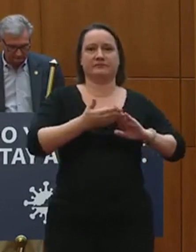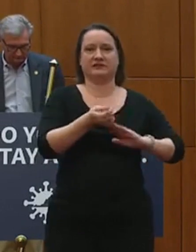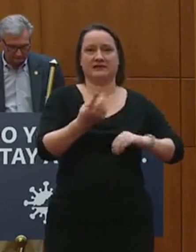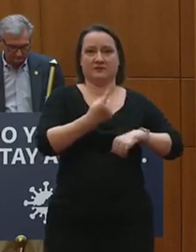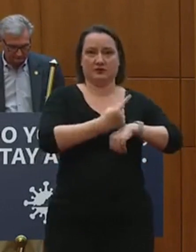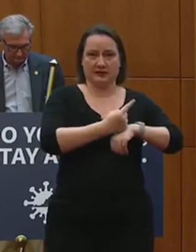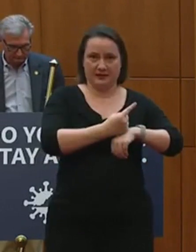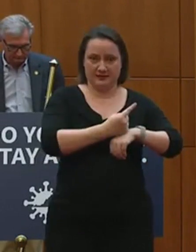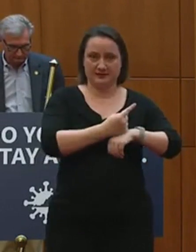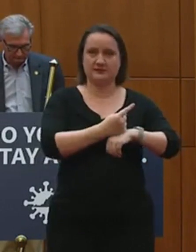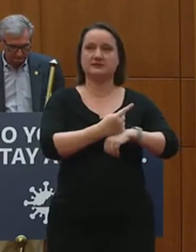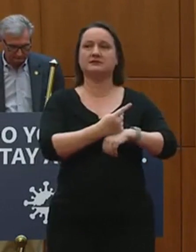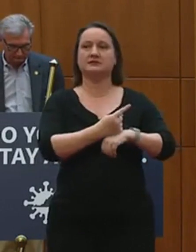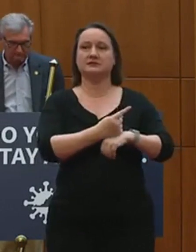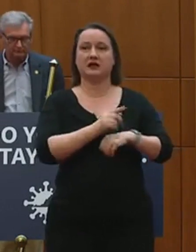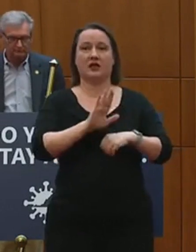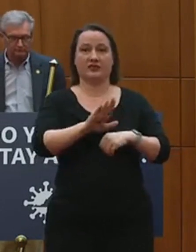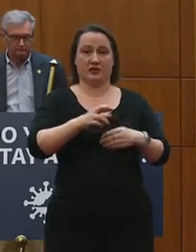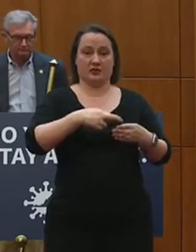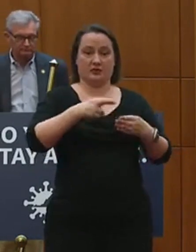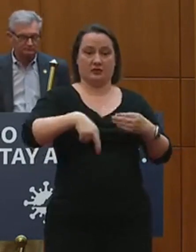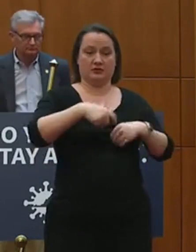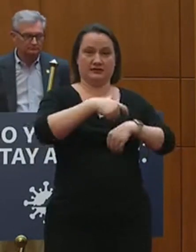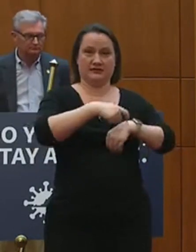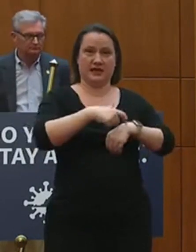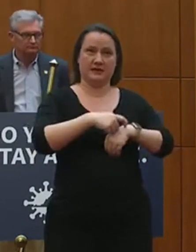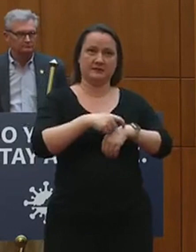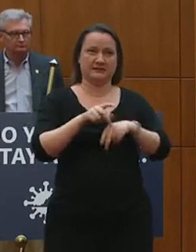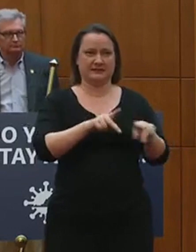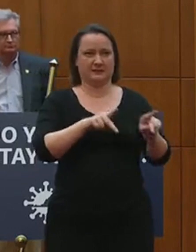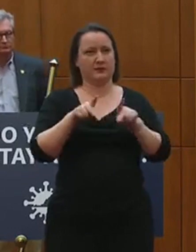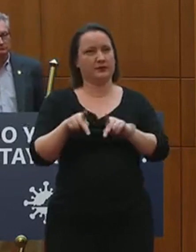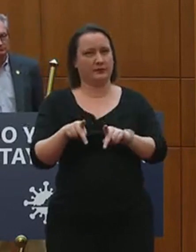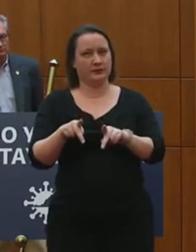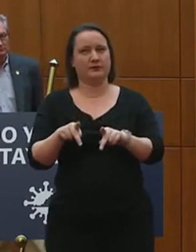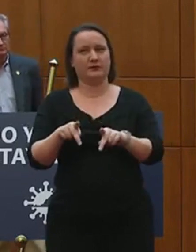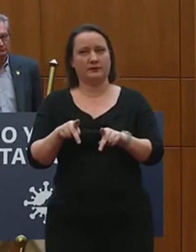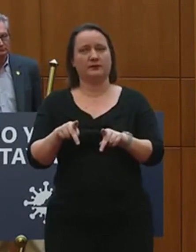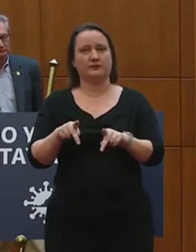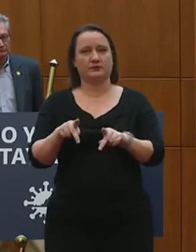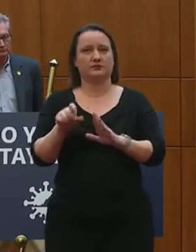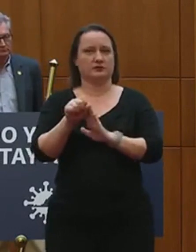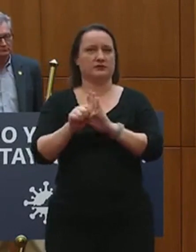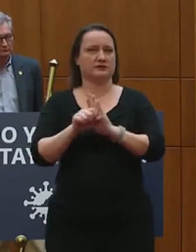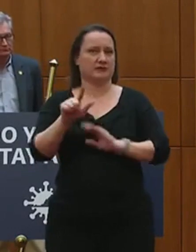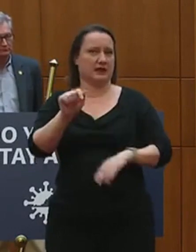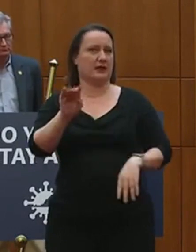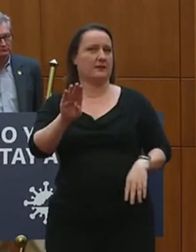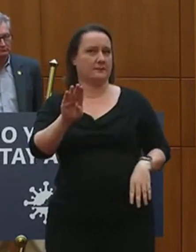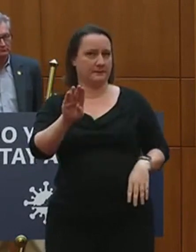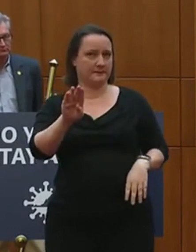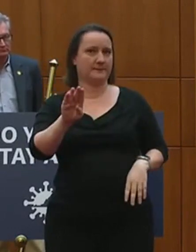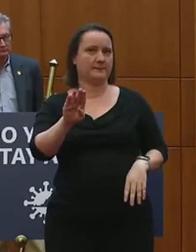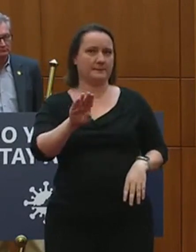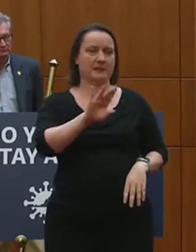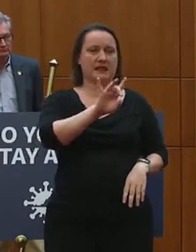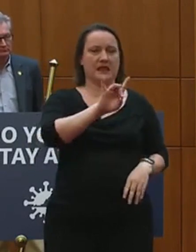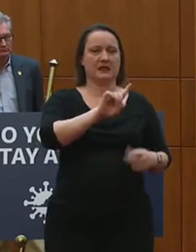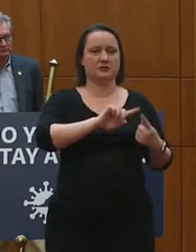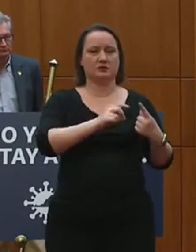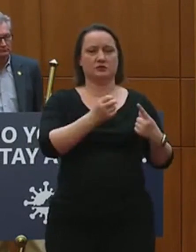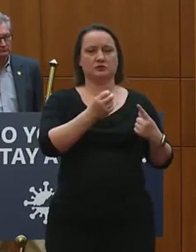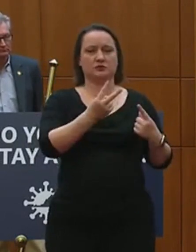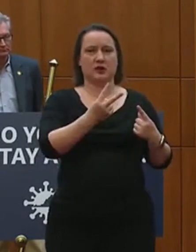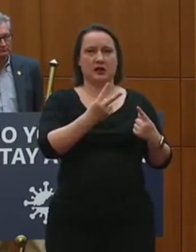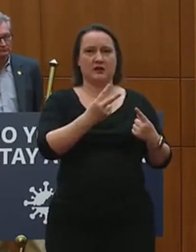so their turnaround times are similar to we have at the state lab in the 8 to 12 and